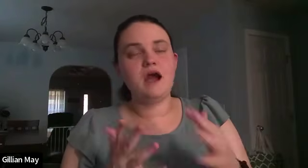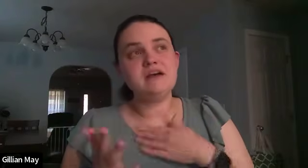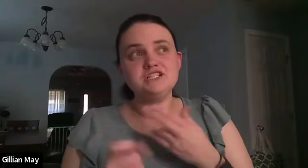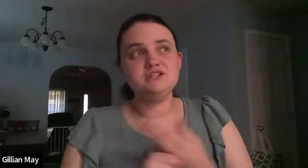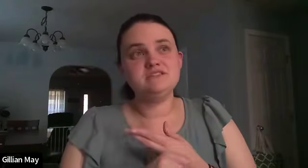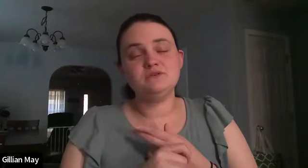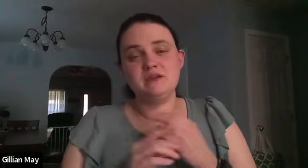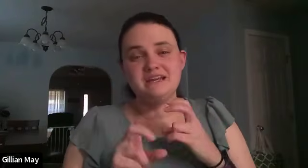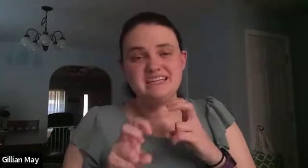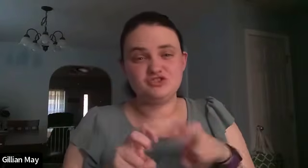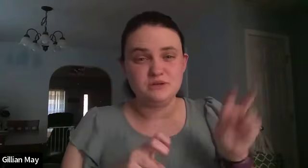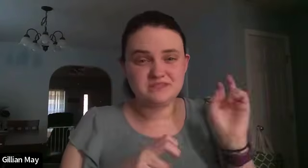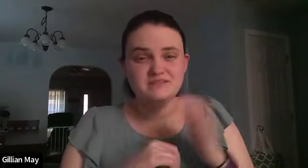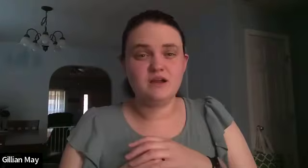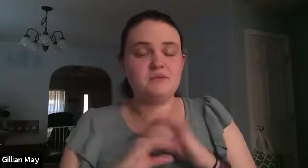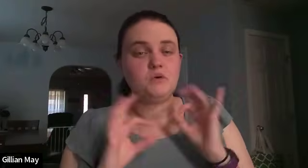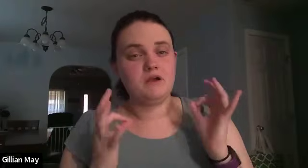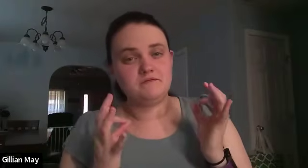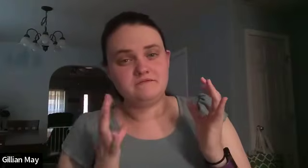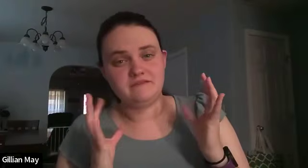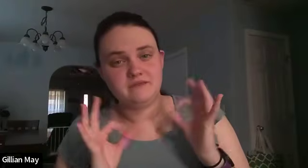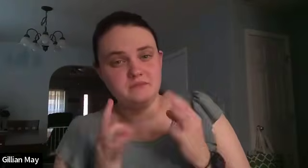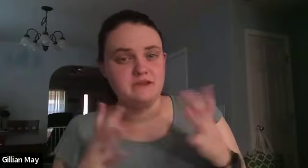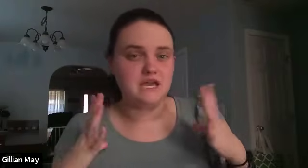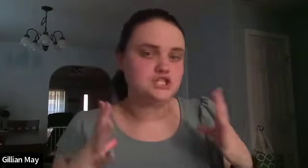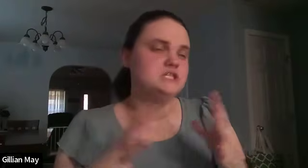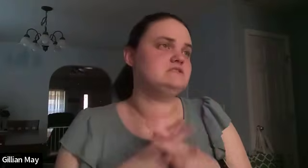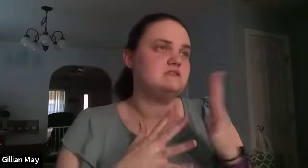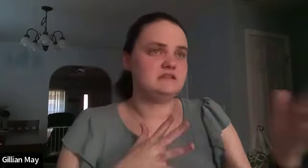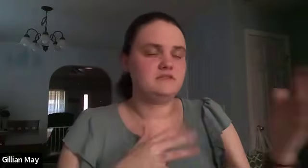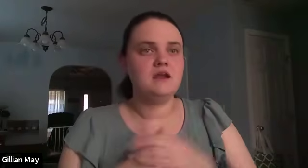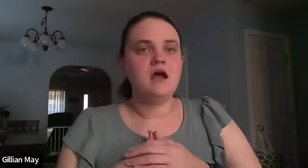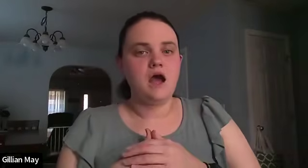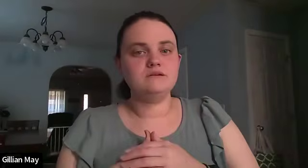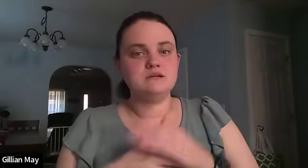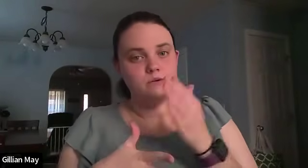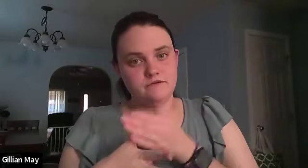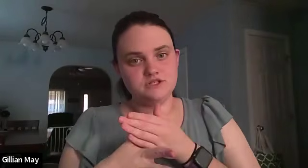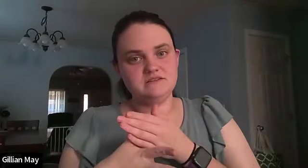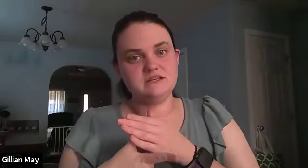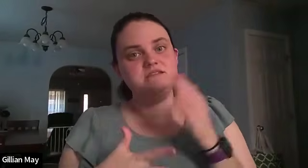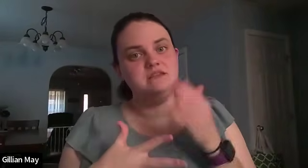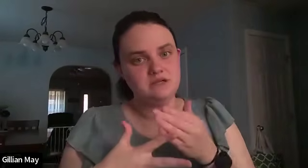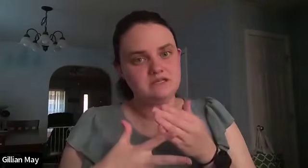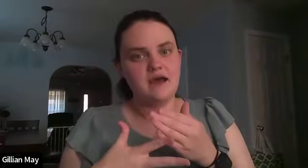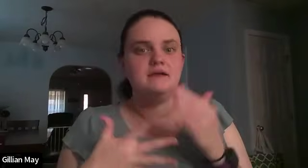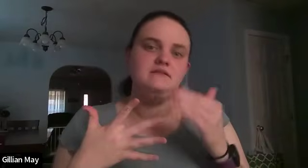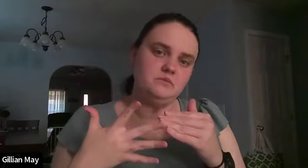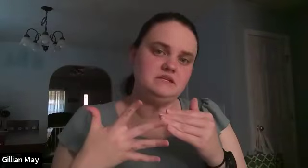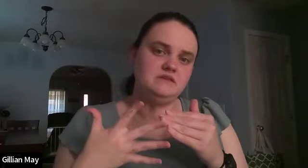I've actually used it for like when I take trips. I'm going on like family vacations or things like that. I will say, well, we first did this, then we did that, then we did